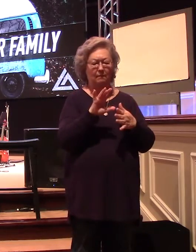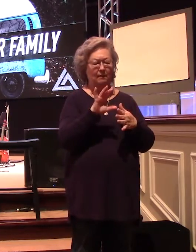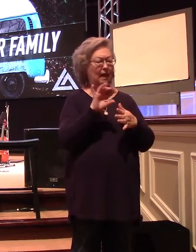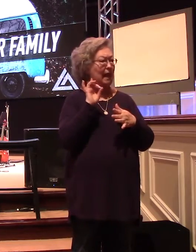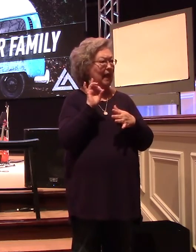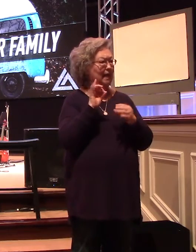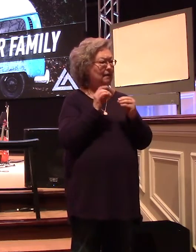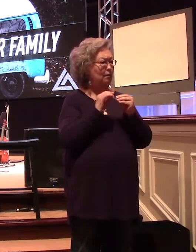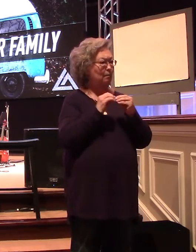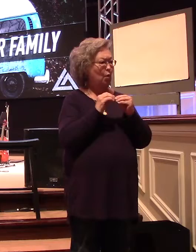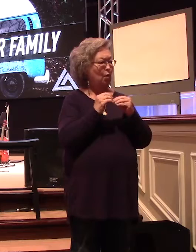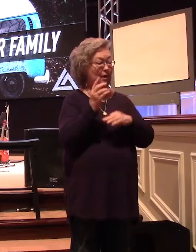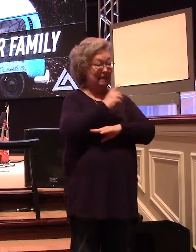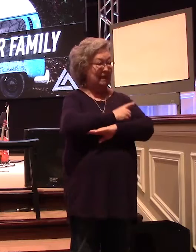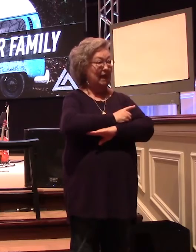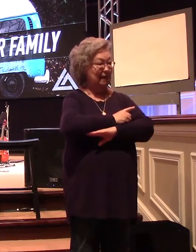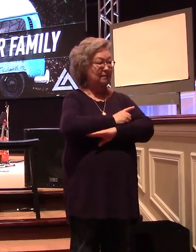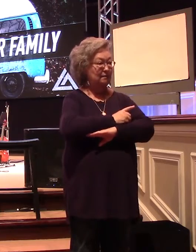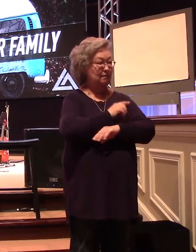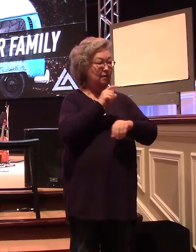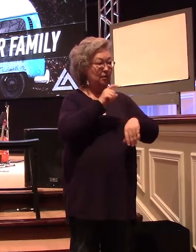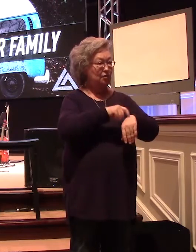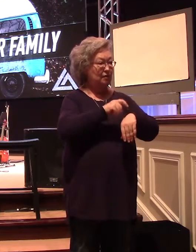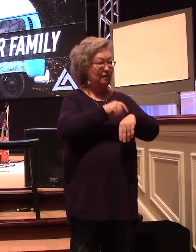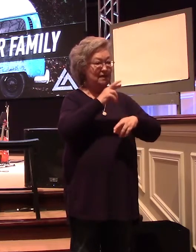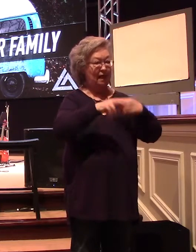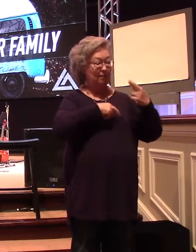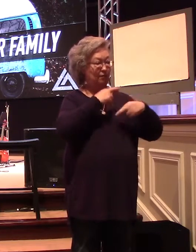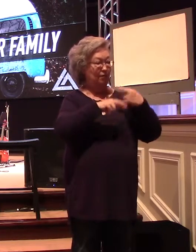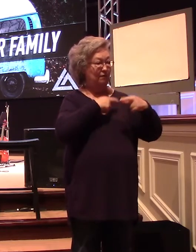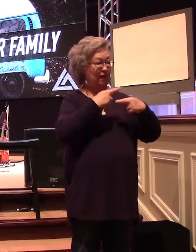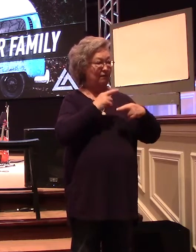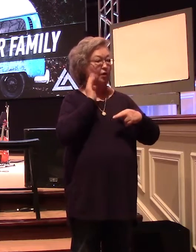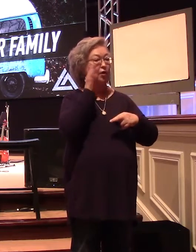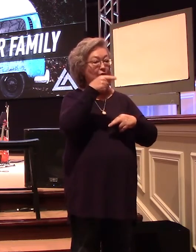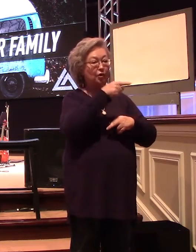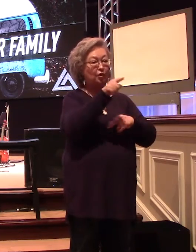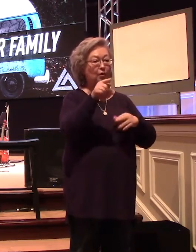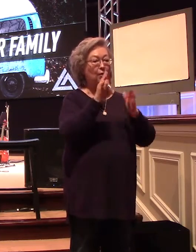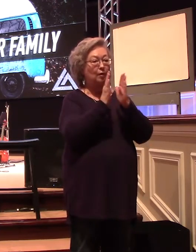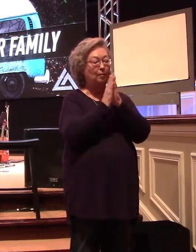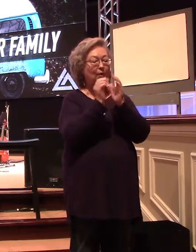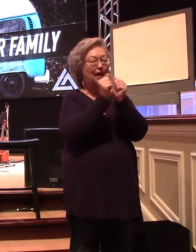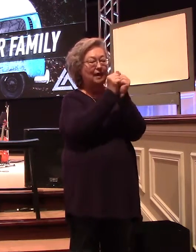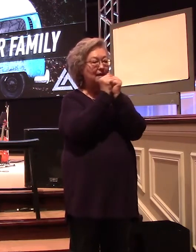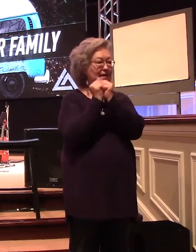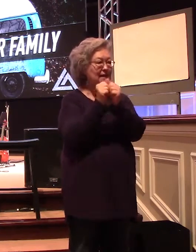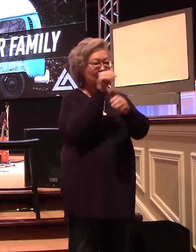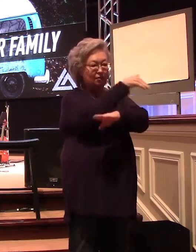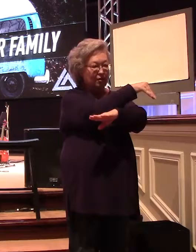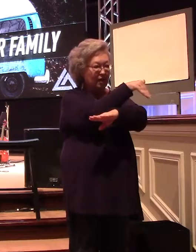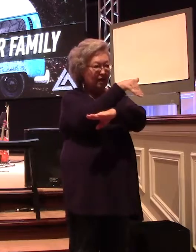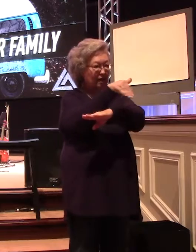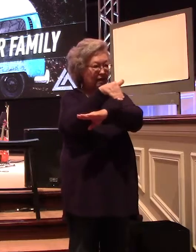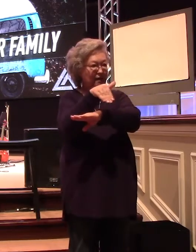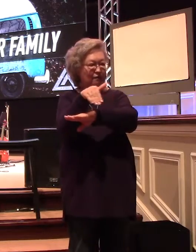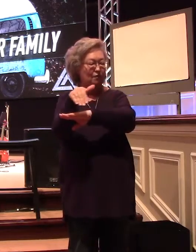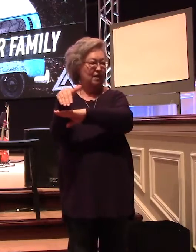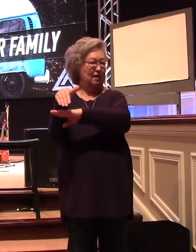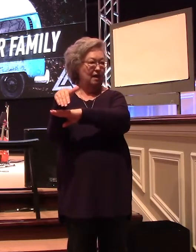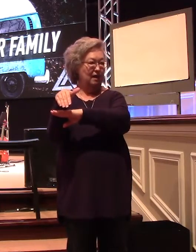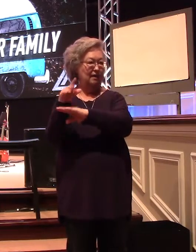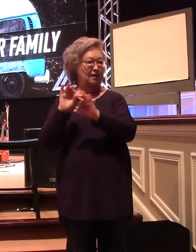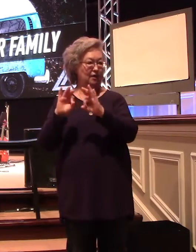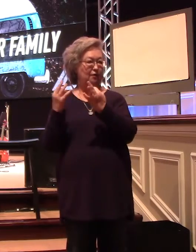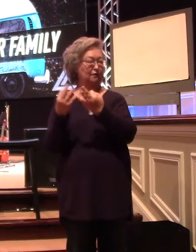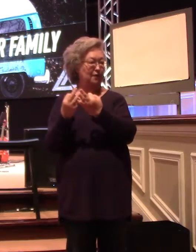The next 8 days, just commit. We're going to pray together every night as a family. Let's see what that does for the spiritual